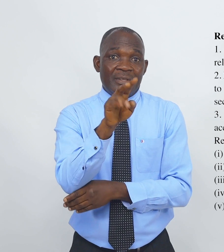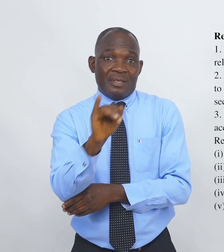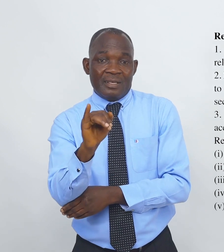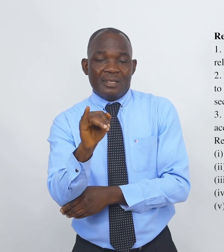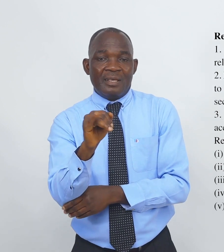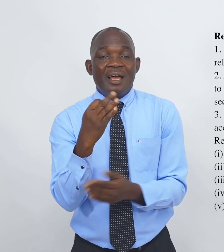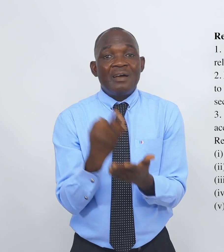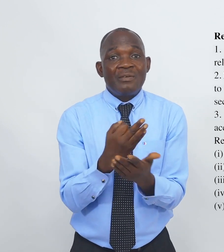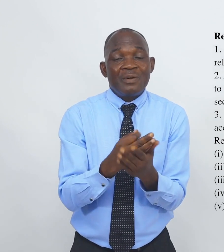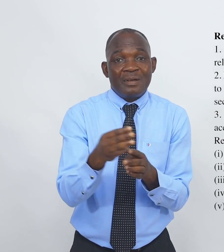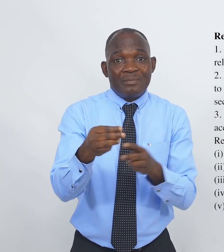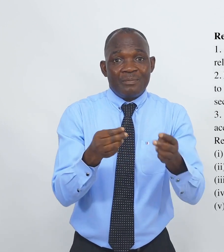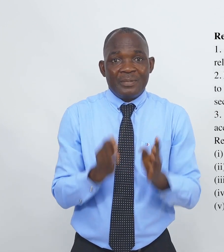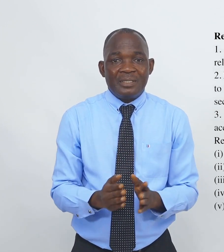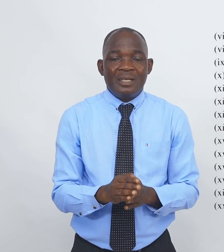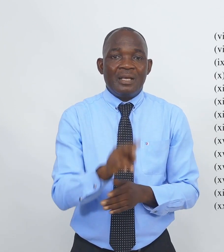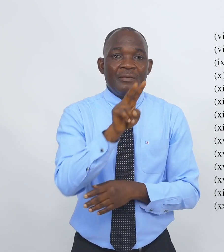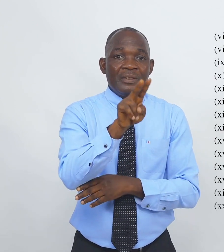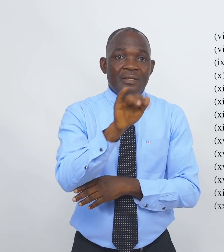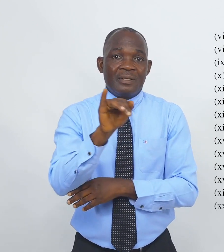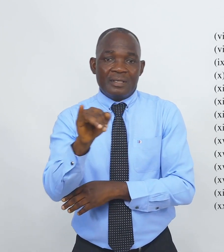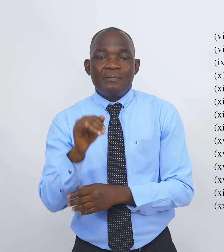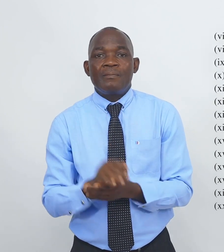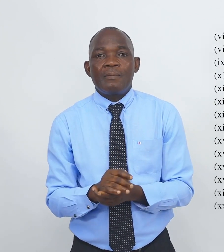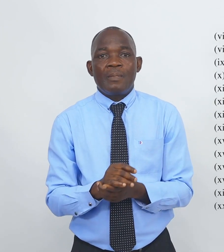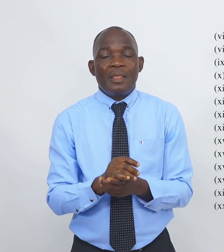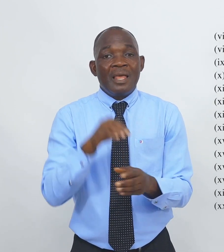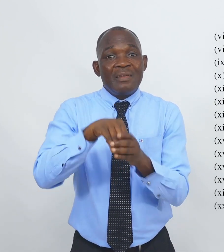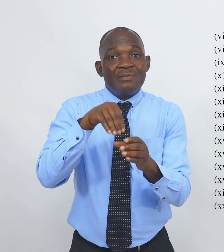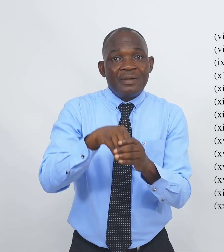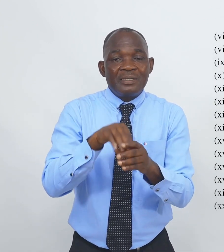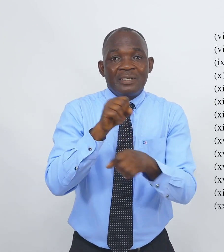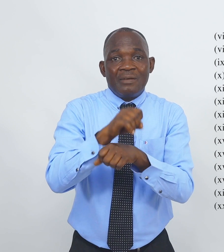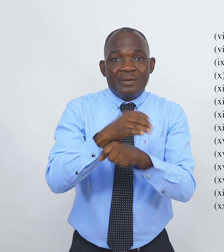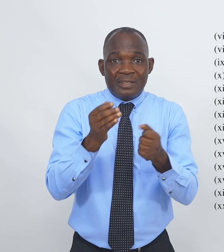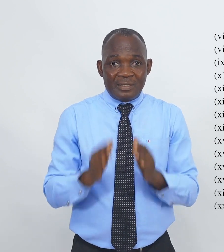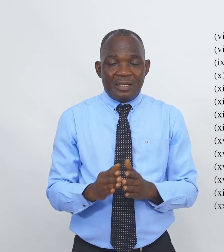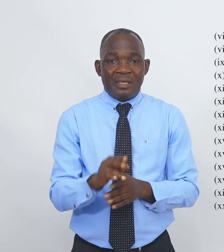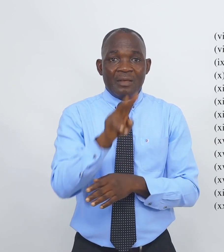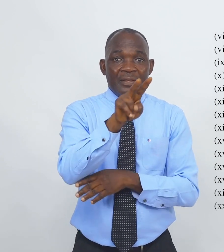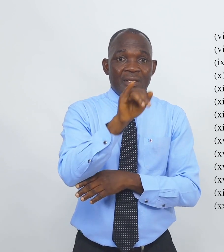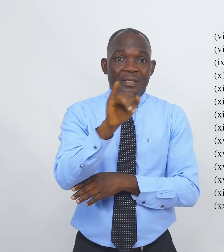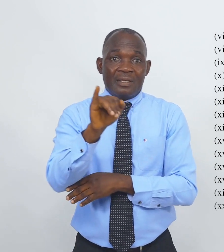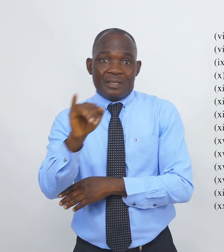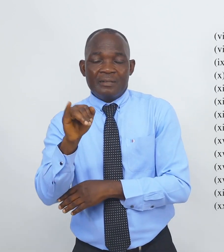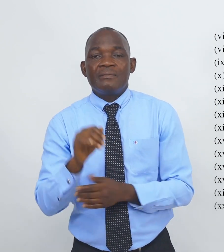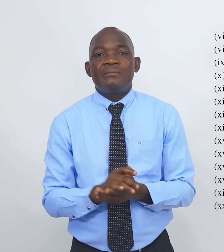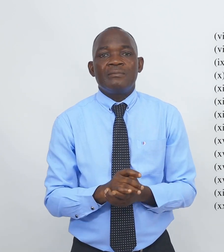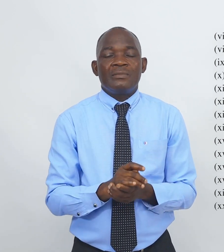VI. Fund managers. VII. Investment advisors. VIII.